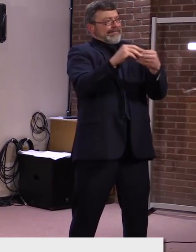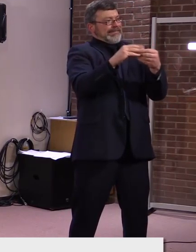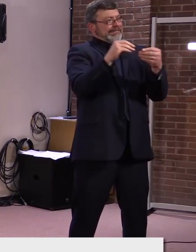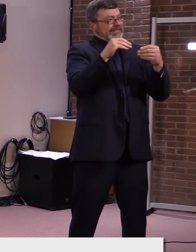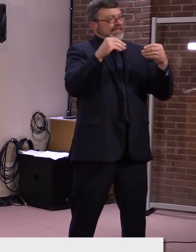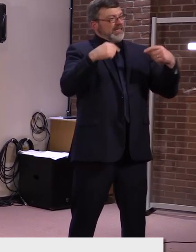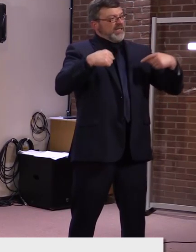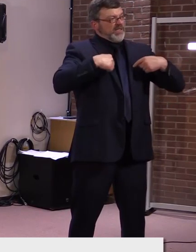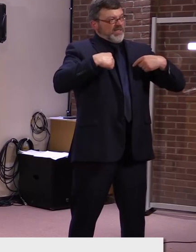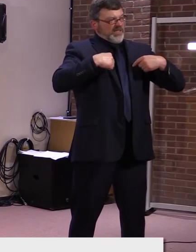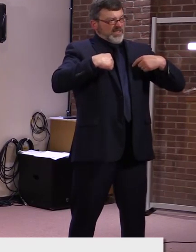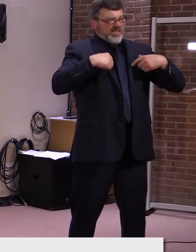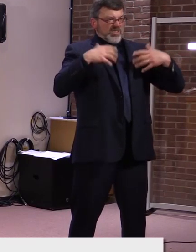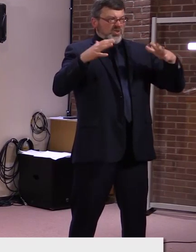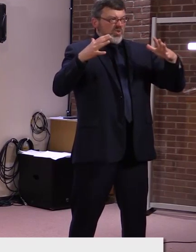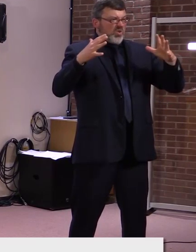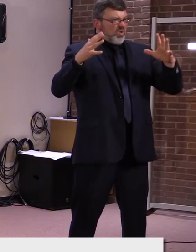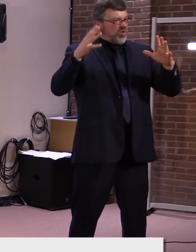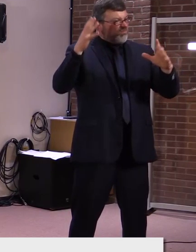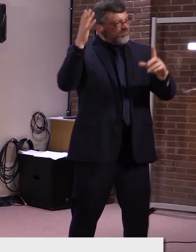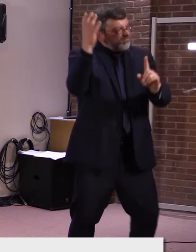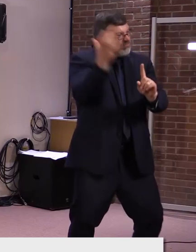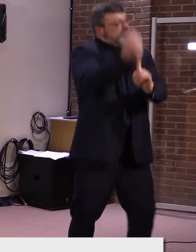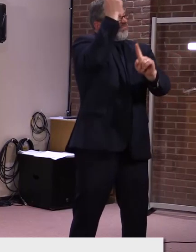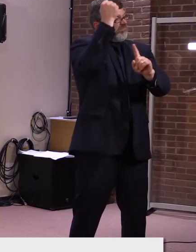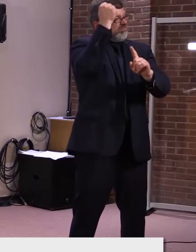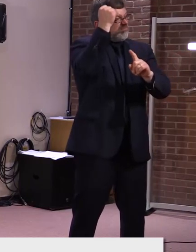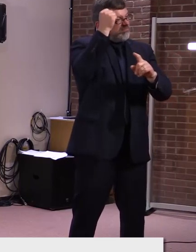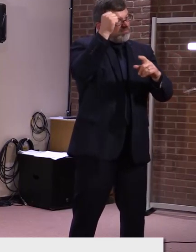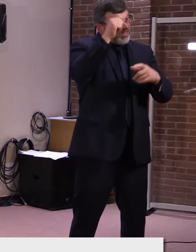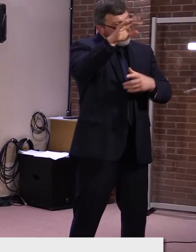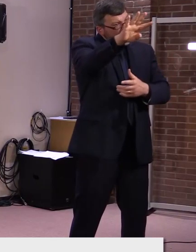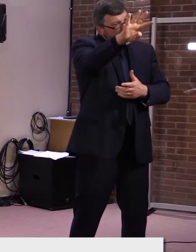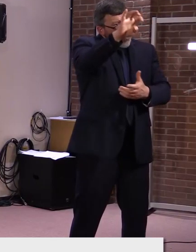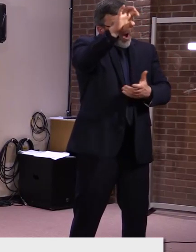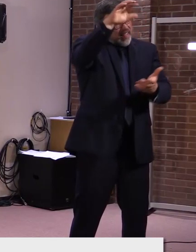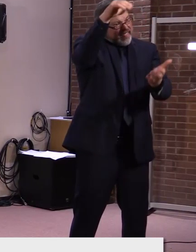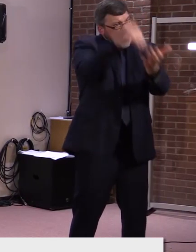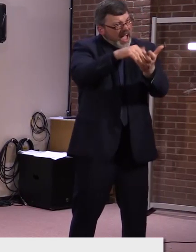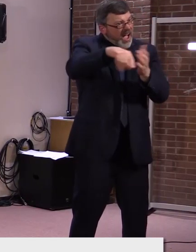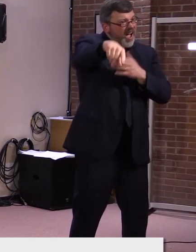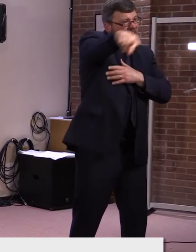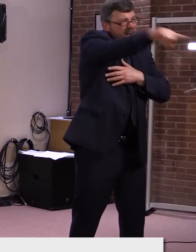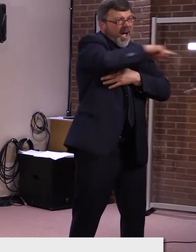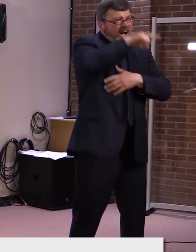significant milestone. More than 400,000 Vermonters have been vaccinated. That is